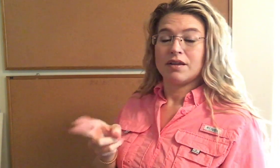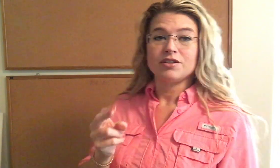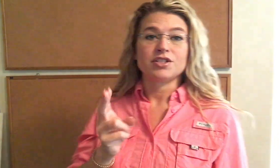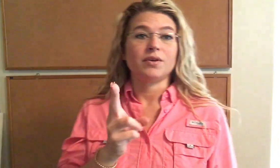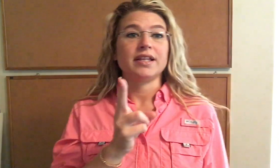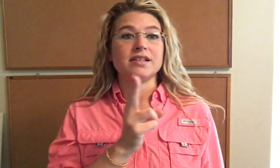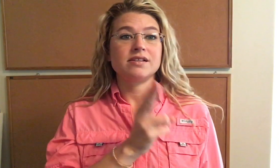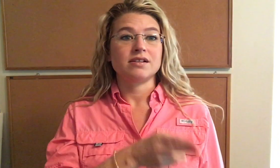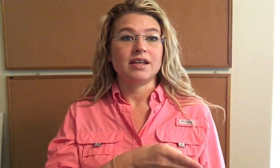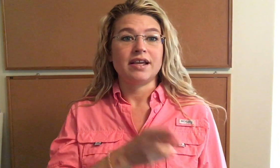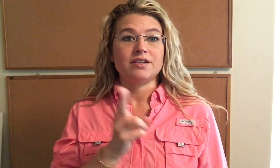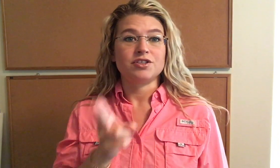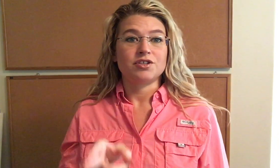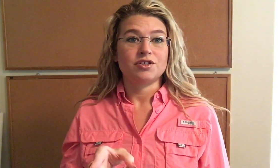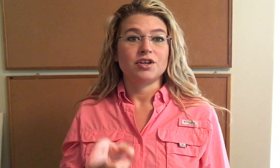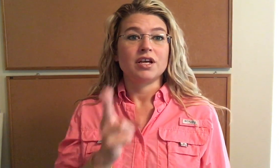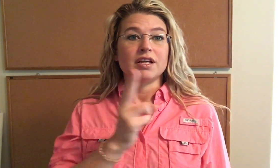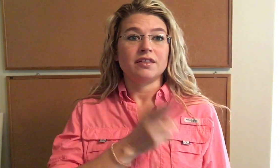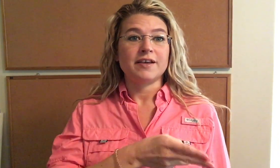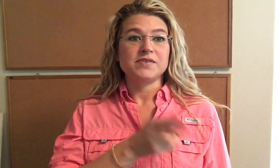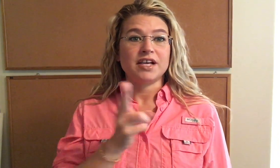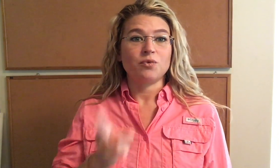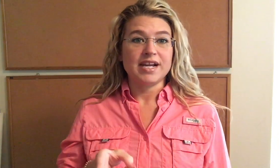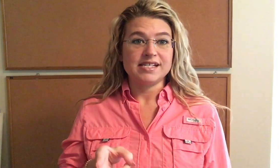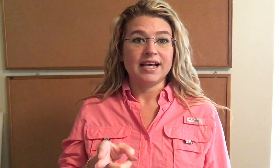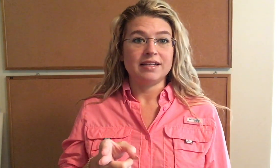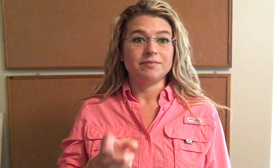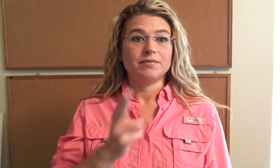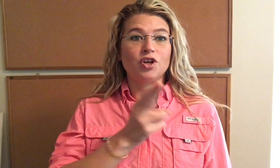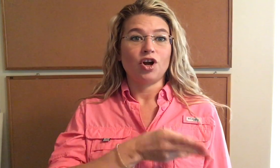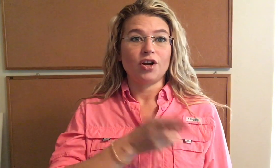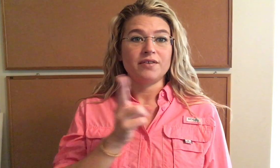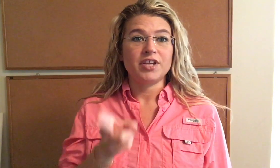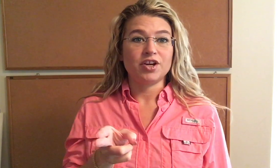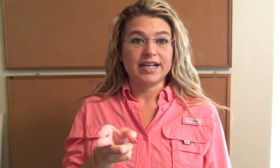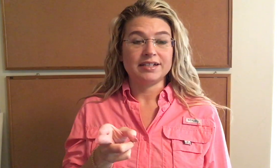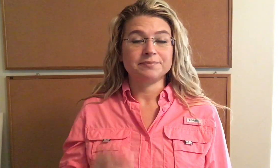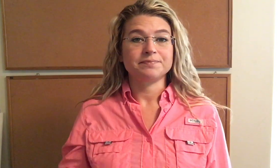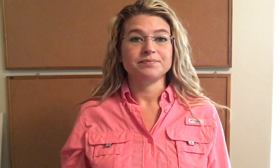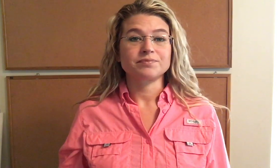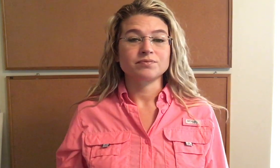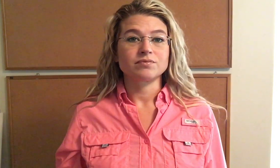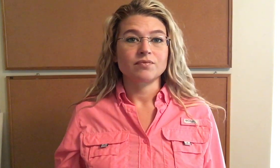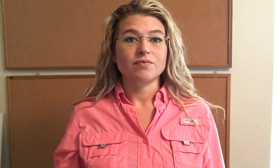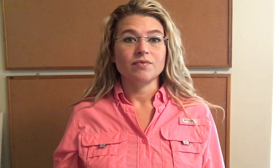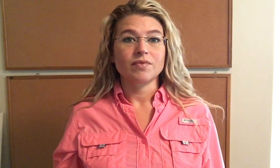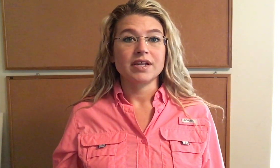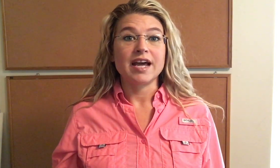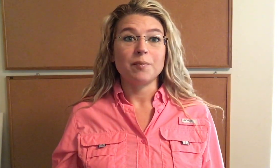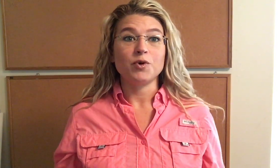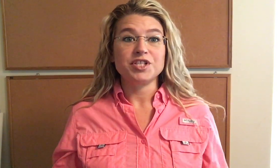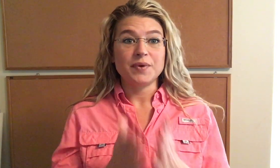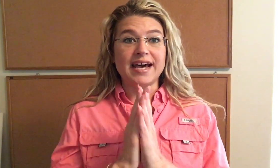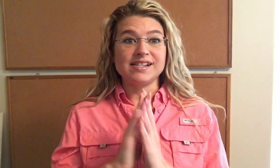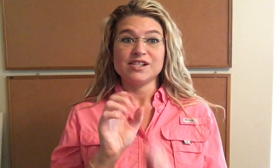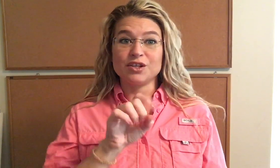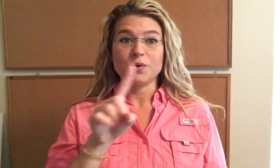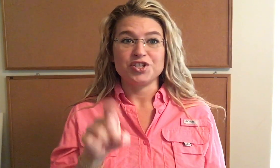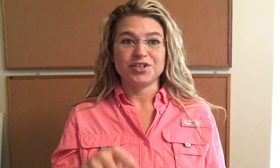just go like this, H, left side, right side, hard of hearing. Now I'm going to ask the question.